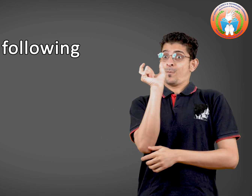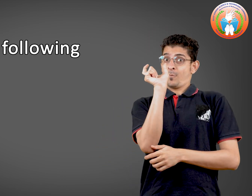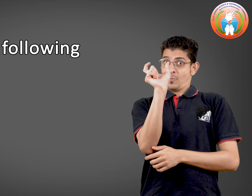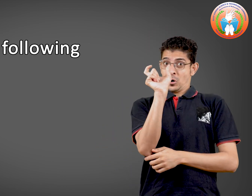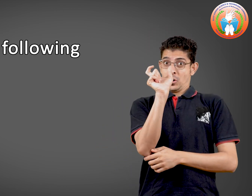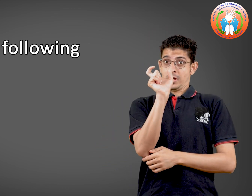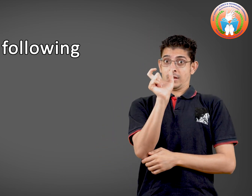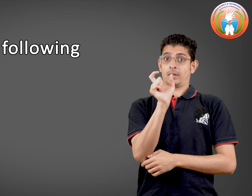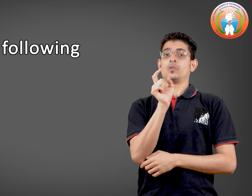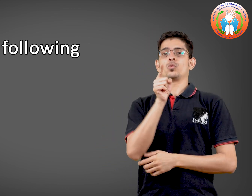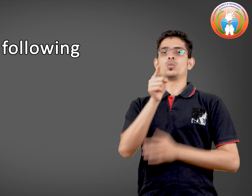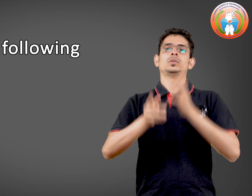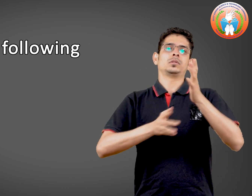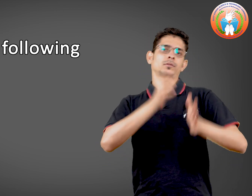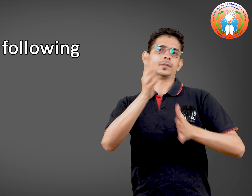Sign the following words.